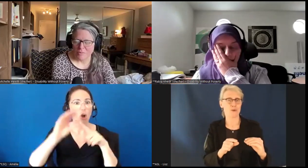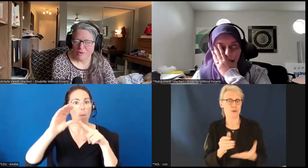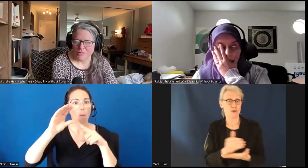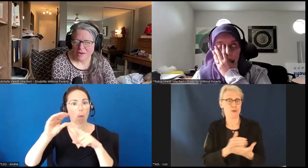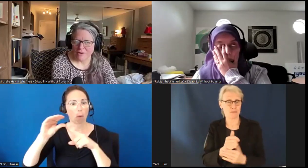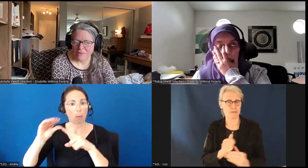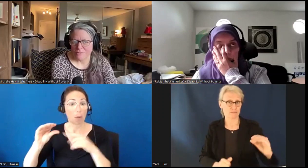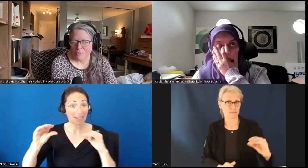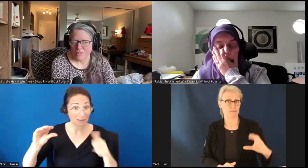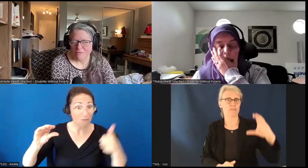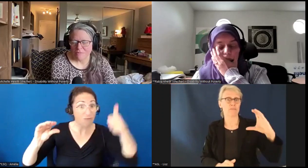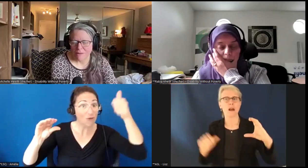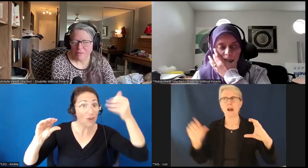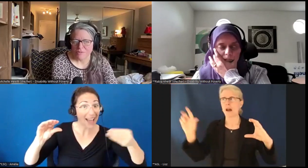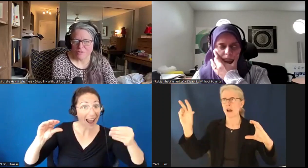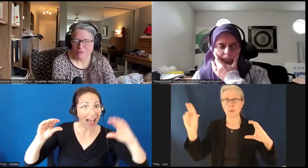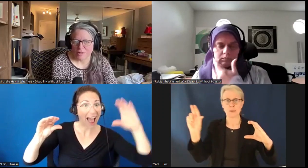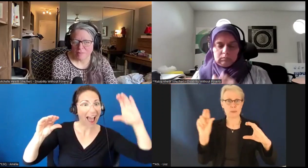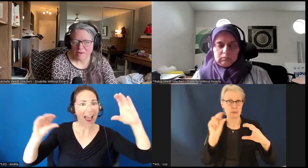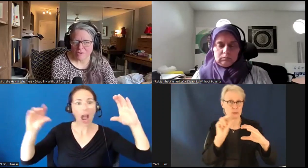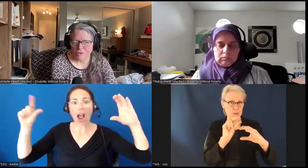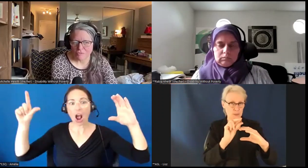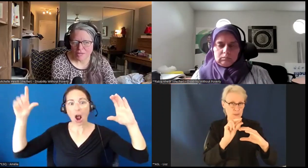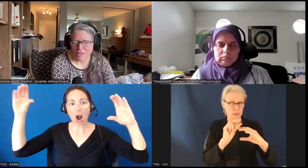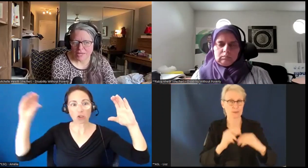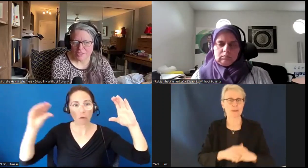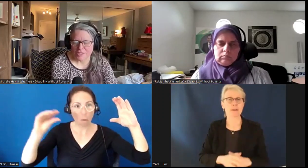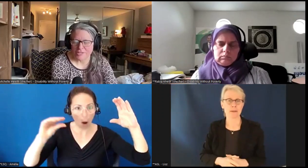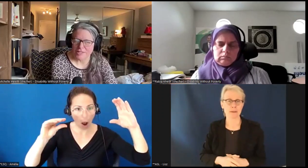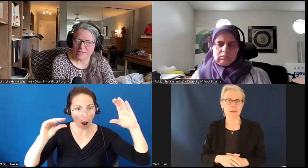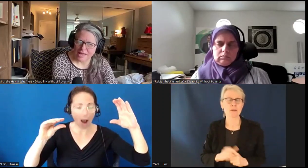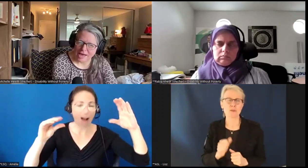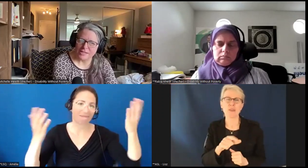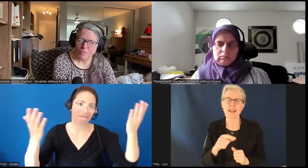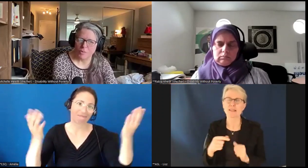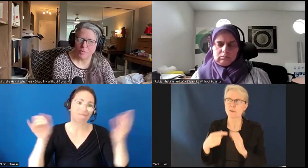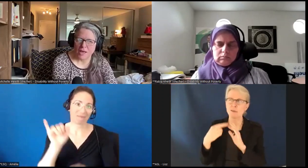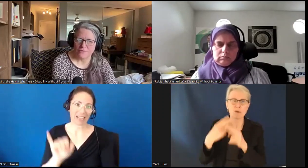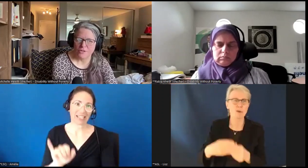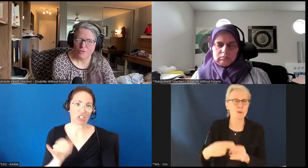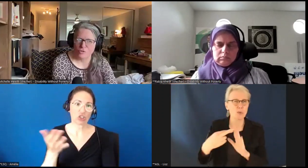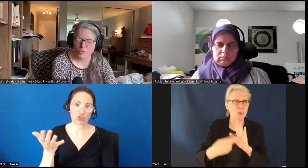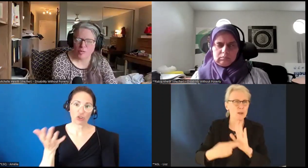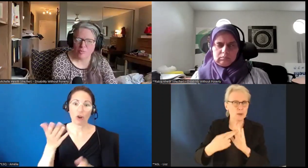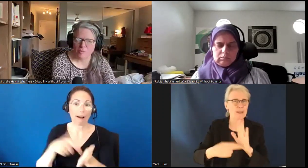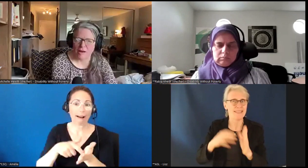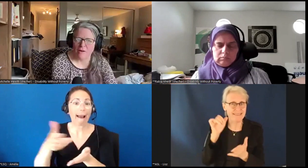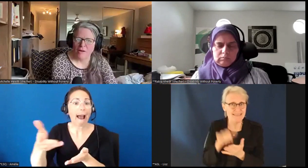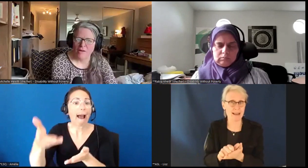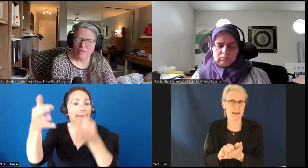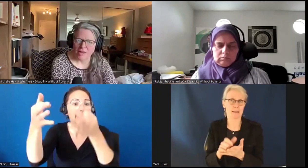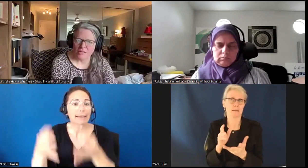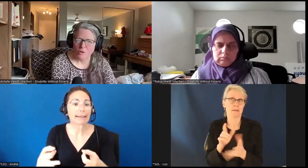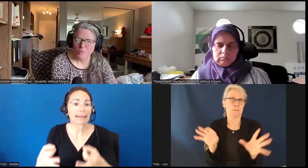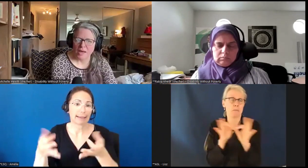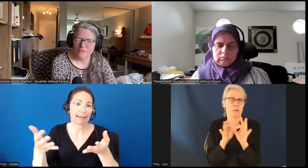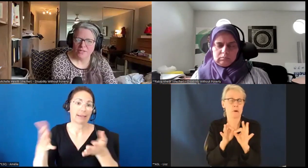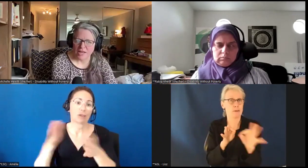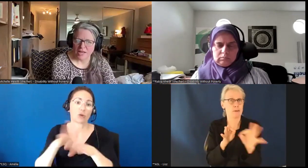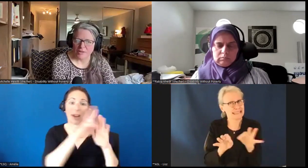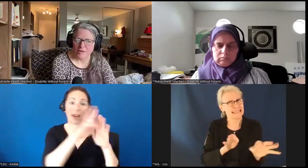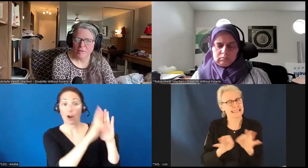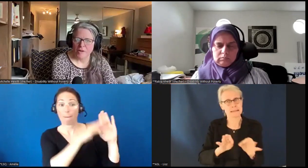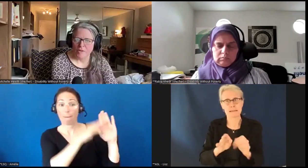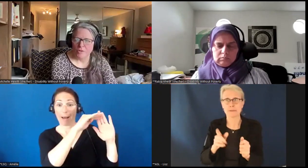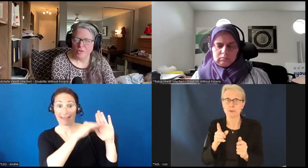will be worked out in this piece that Rabia was talking about called regulations. That's what we have to talk to people about. That's what we have to